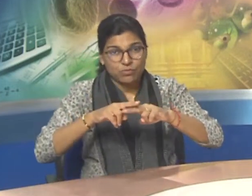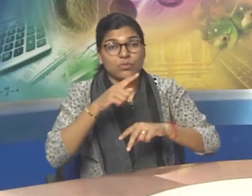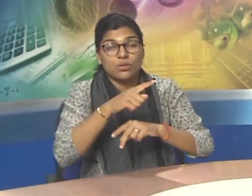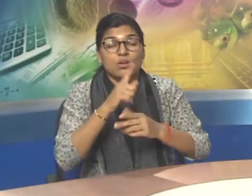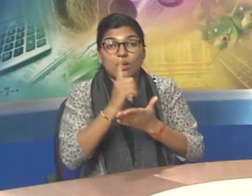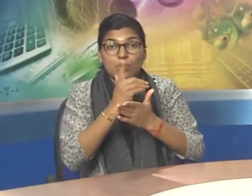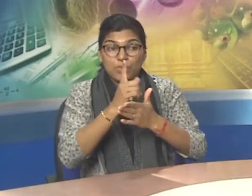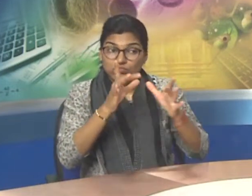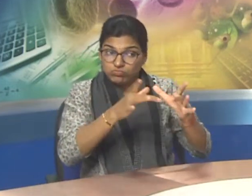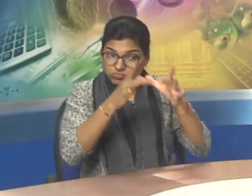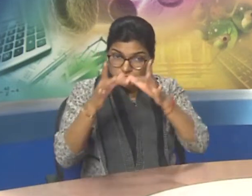library staff.